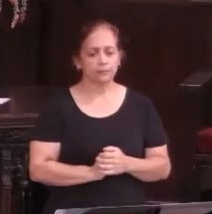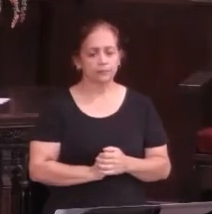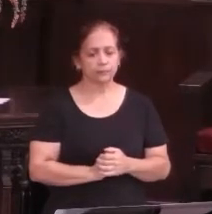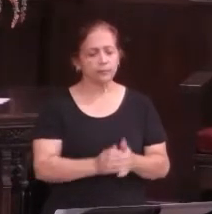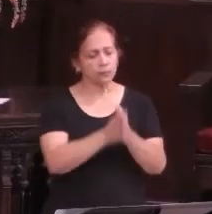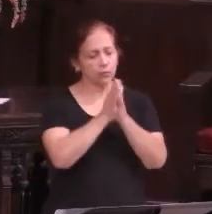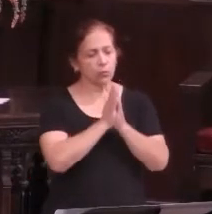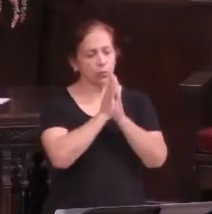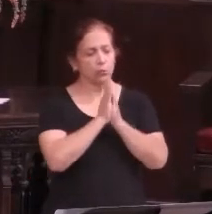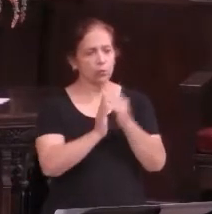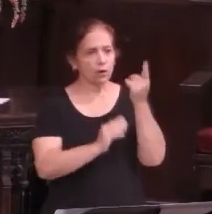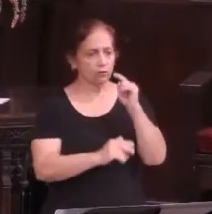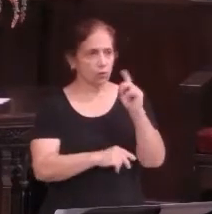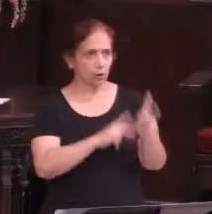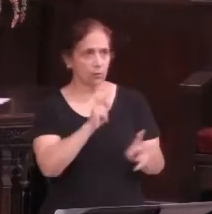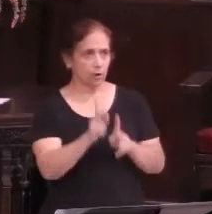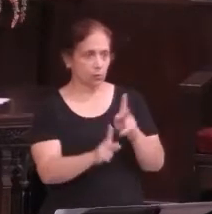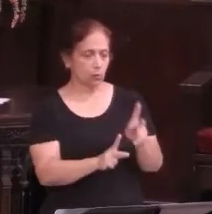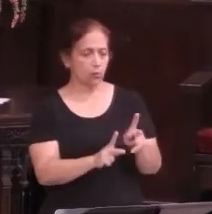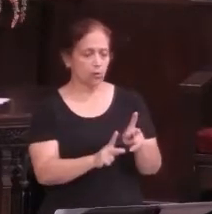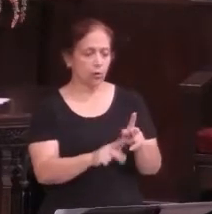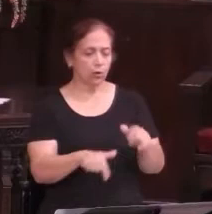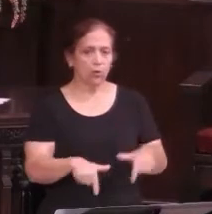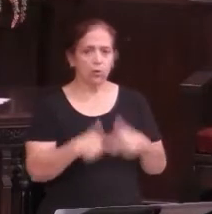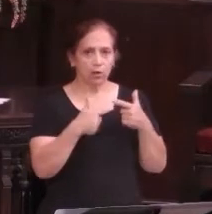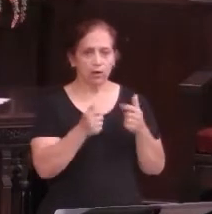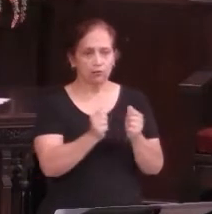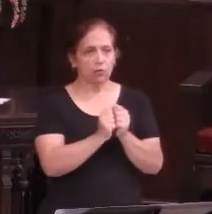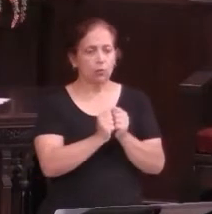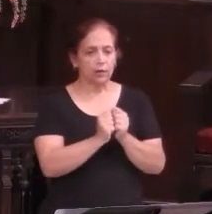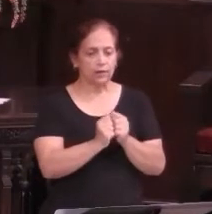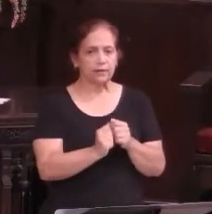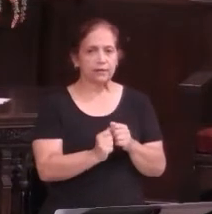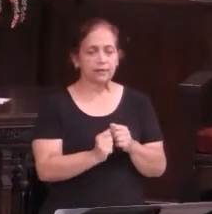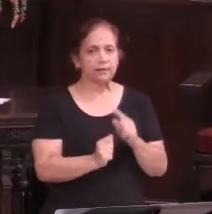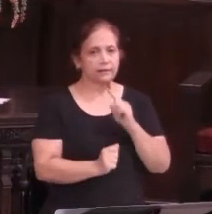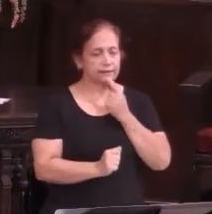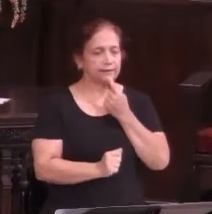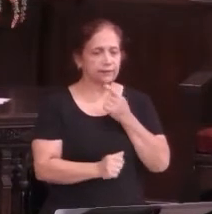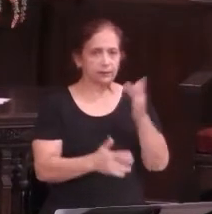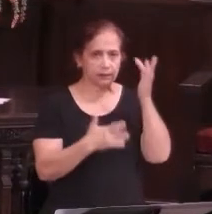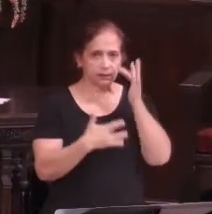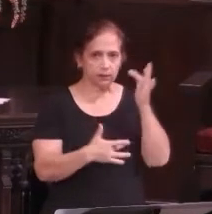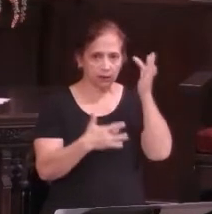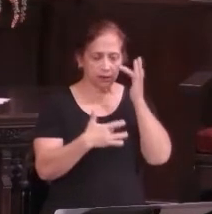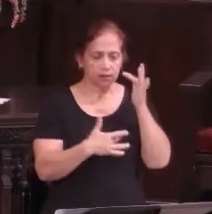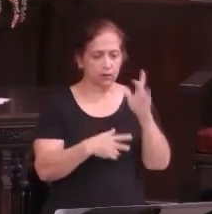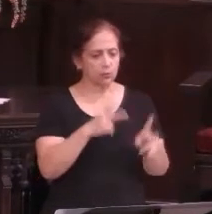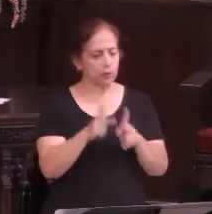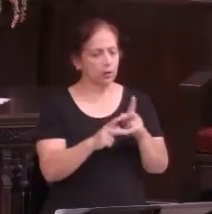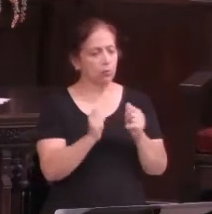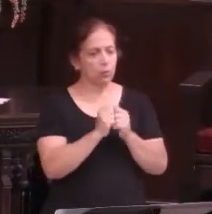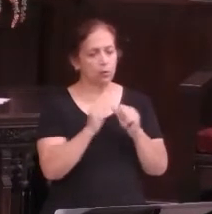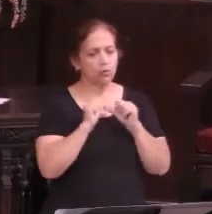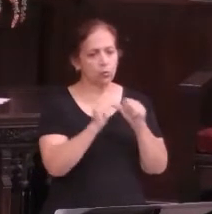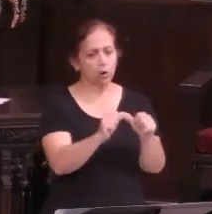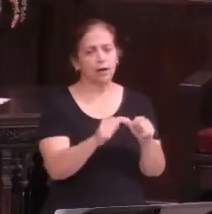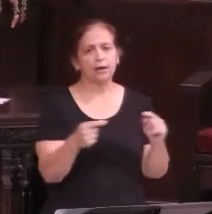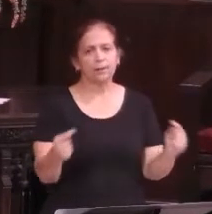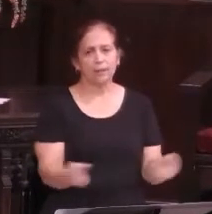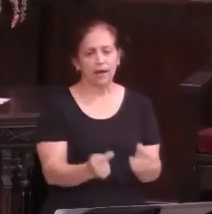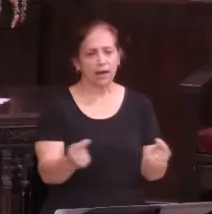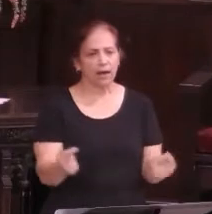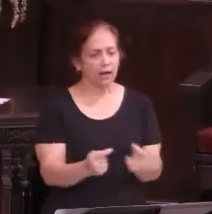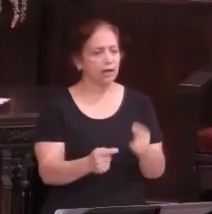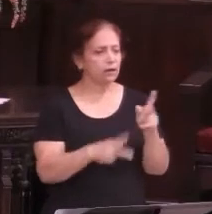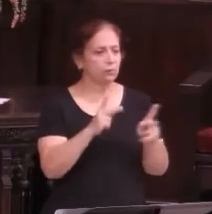We pray for those who live with serious illness, those with chronic pain, those